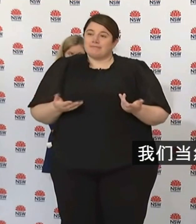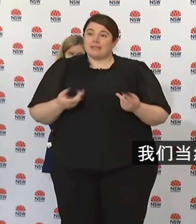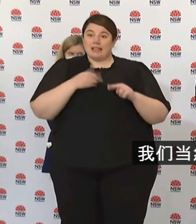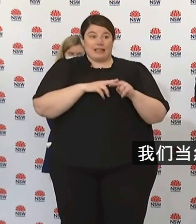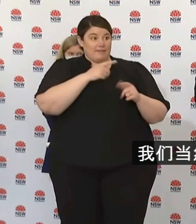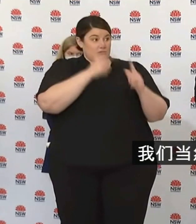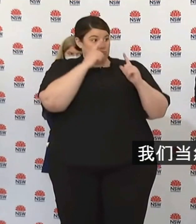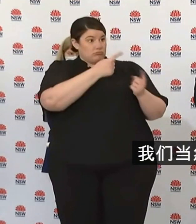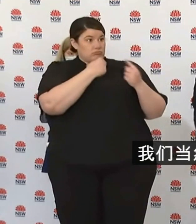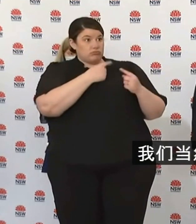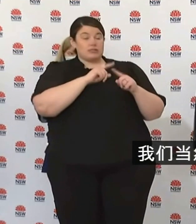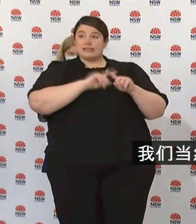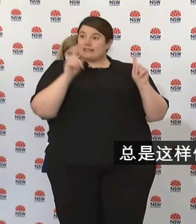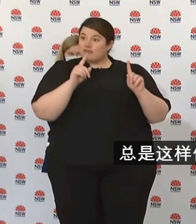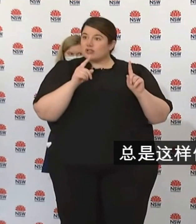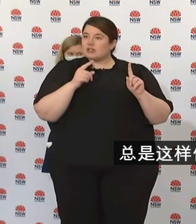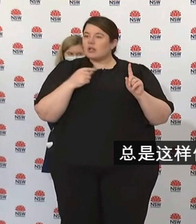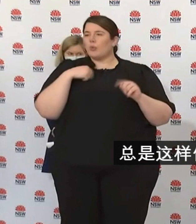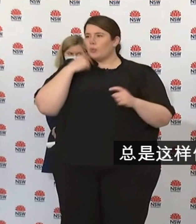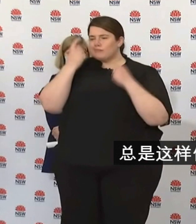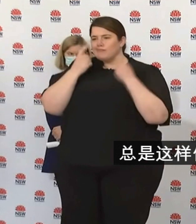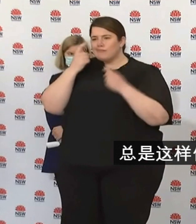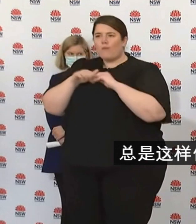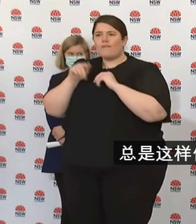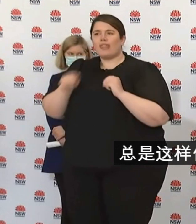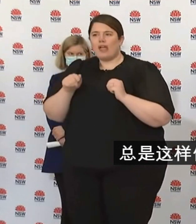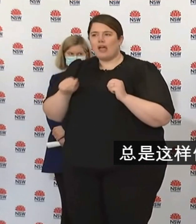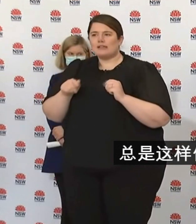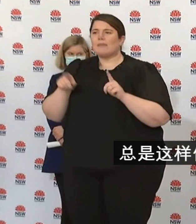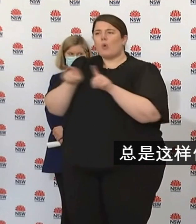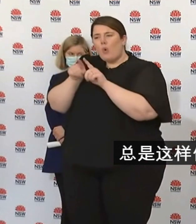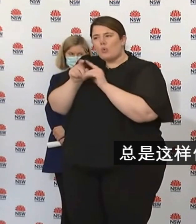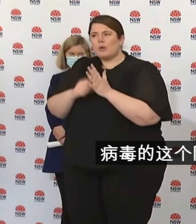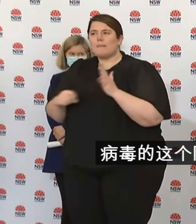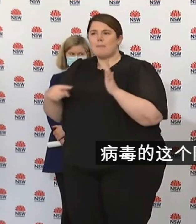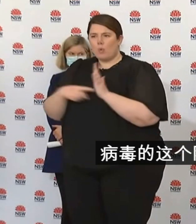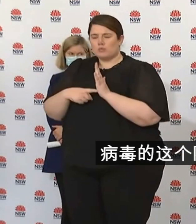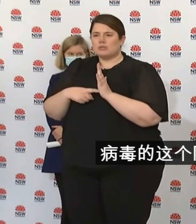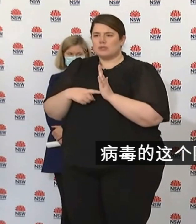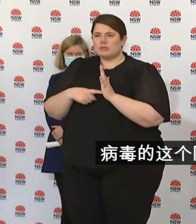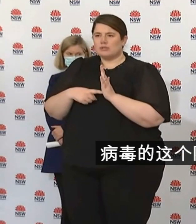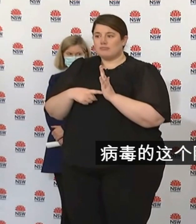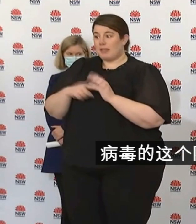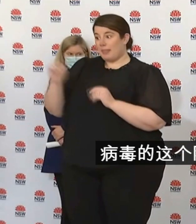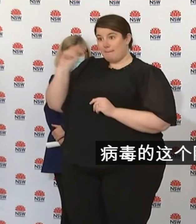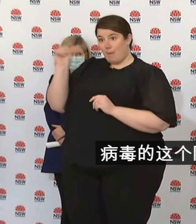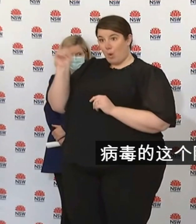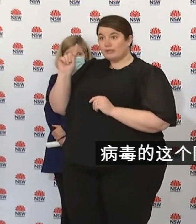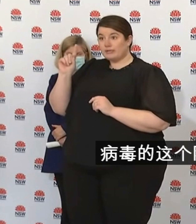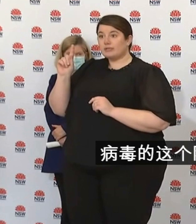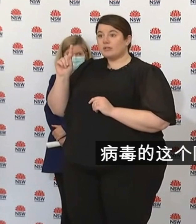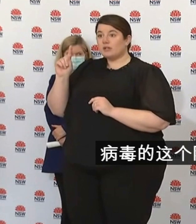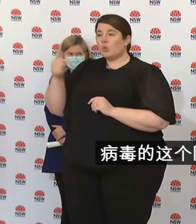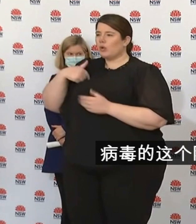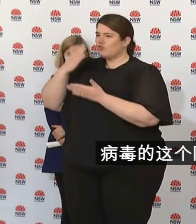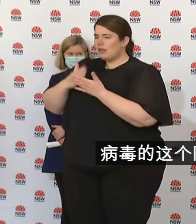to that effect, of course we'll consider that, and we always do. But it's also important to note that this stage of the virus, we